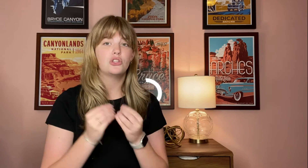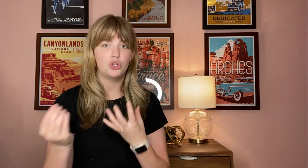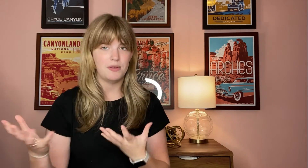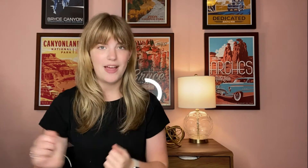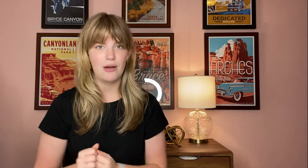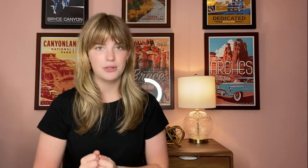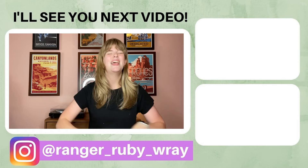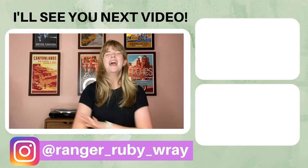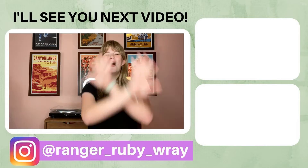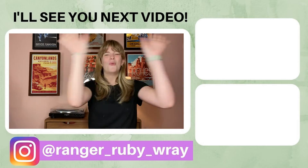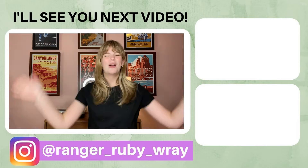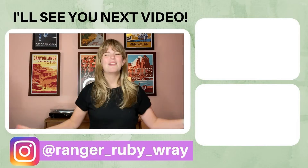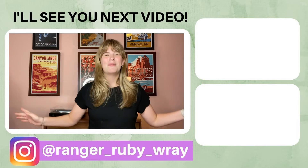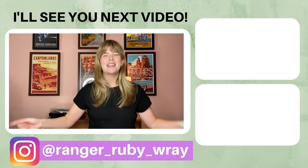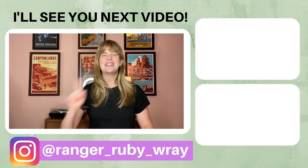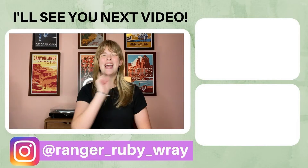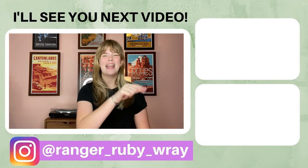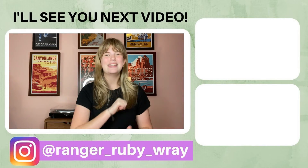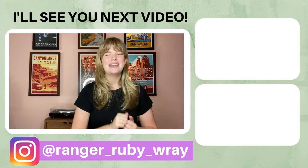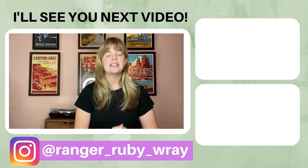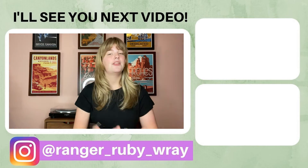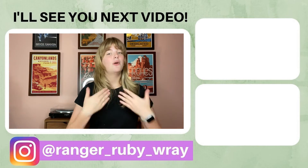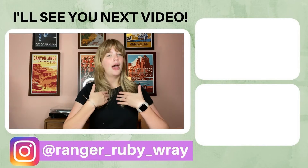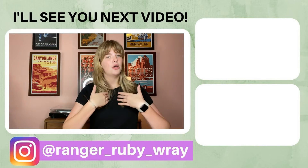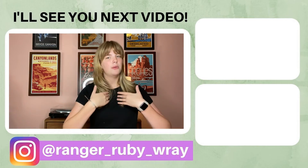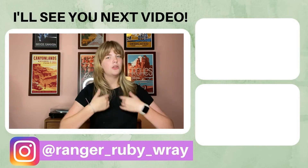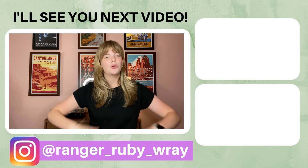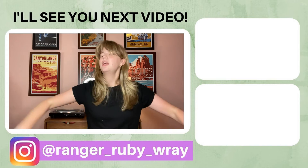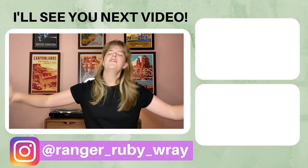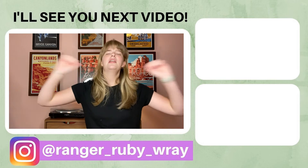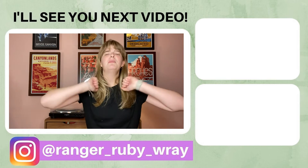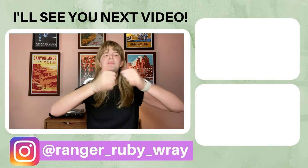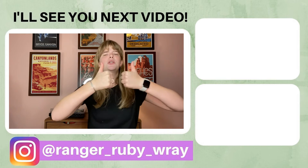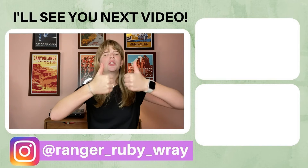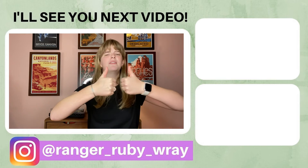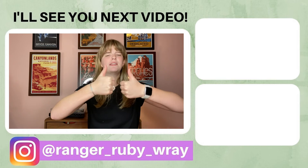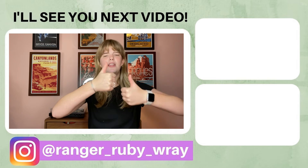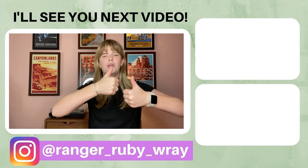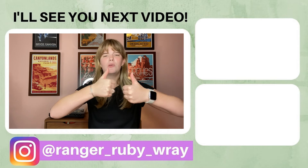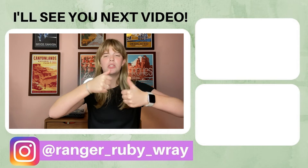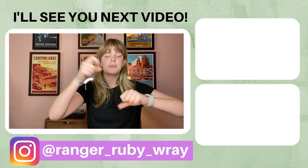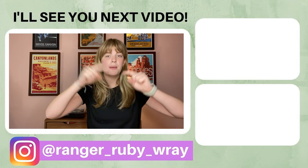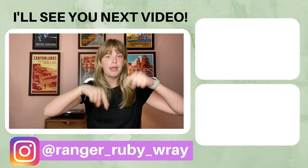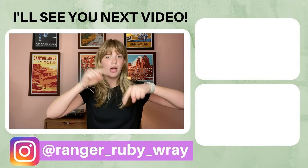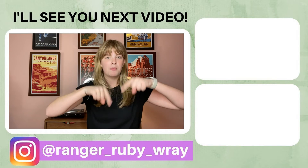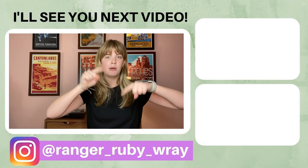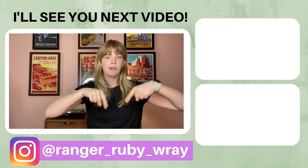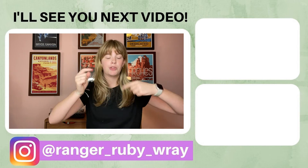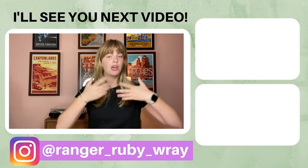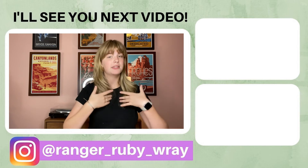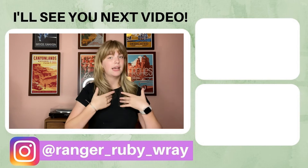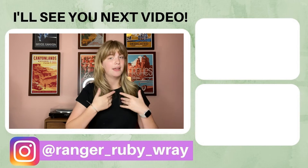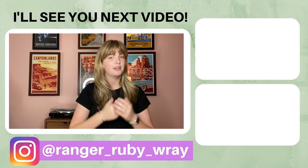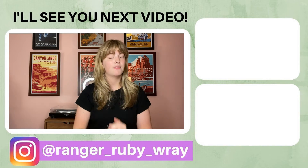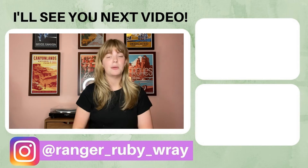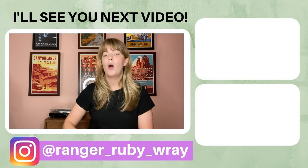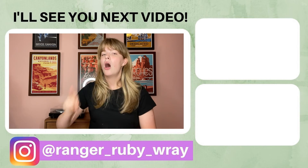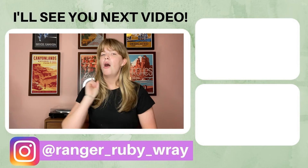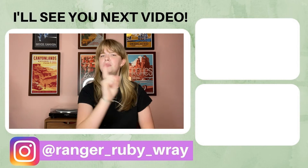to be found. Well, everybody, that's the end of today's video. I hope you enjoyed it. If you did, please be sure to give this video a huge thumbs up and comment down below with your thoughts. I'd love to hear from you. Also, be sure